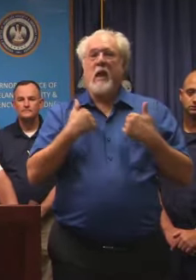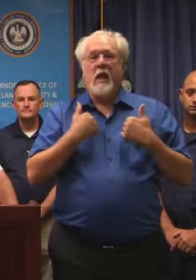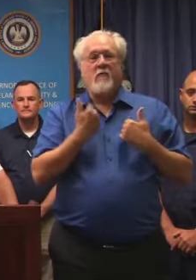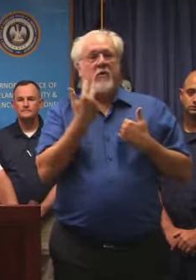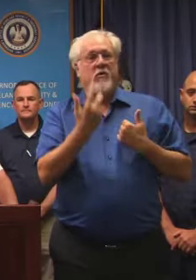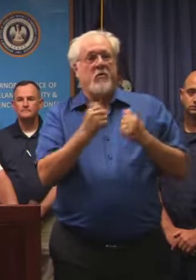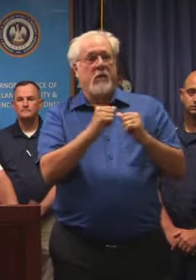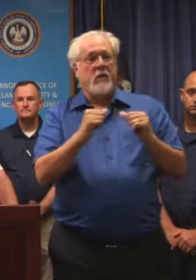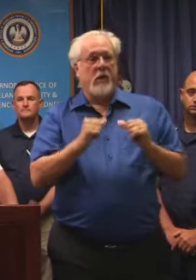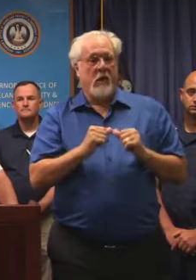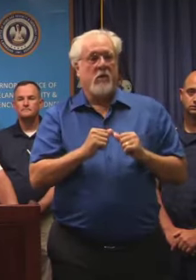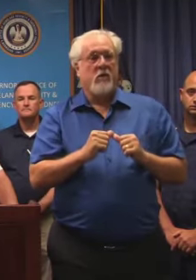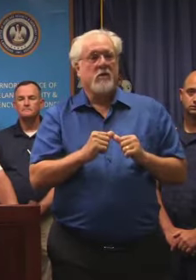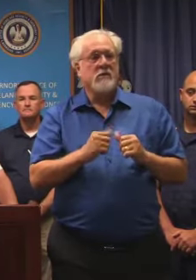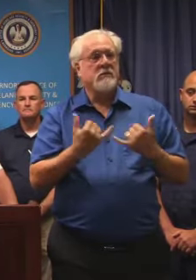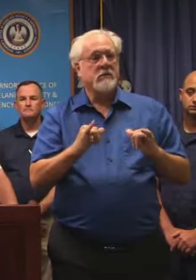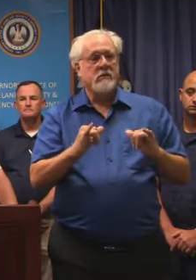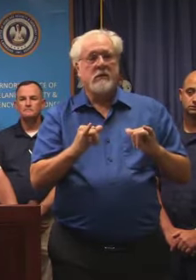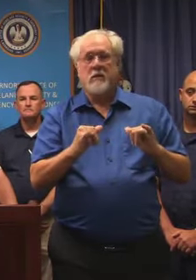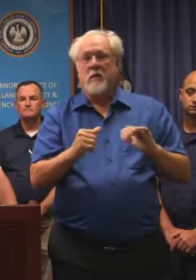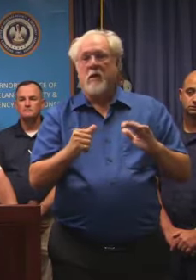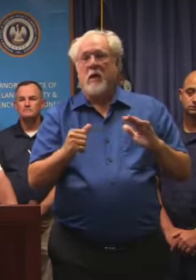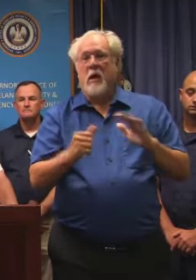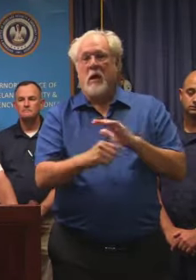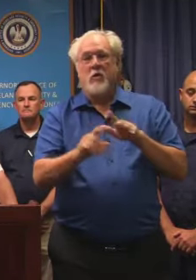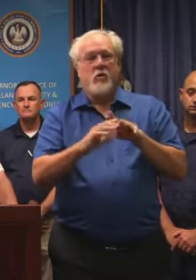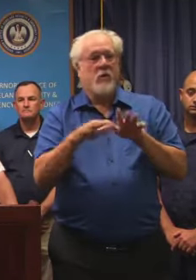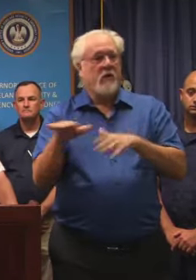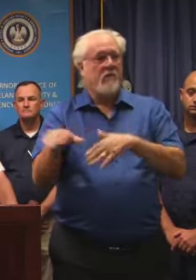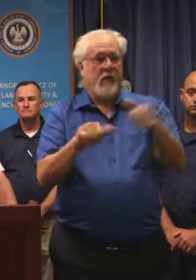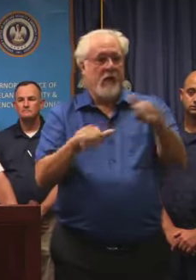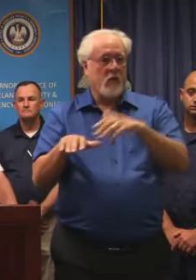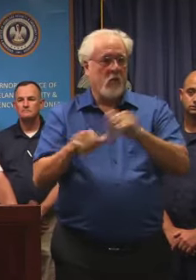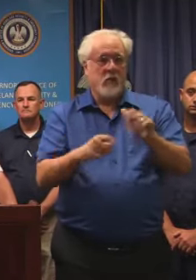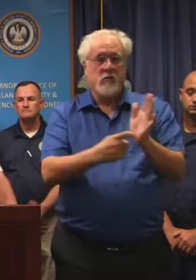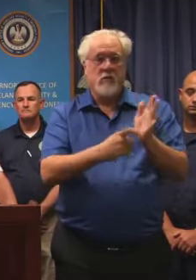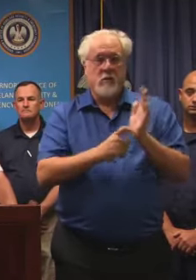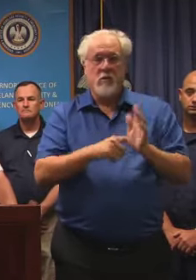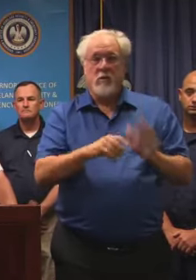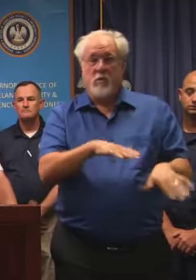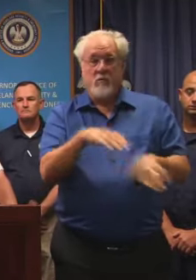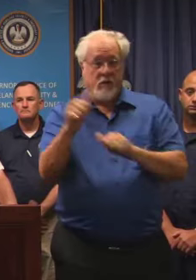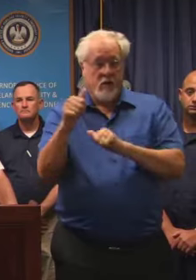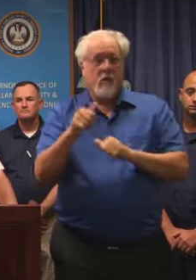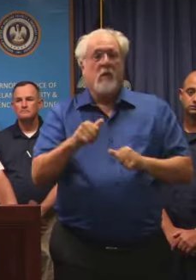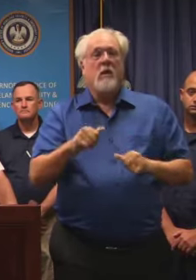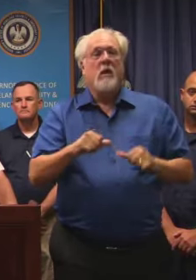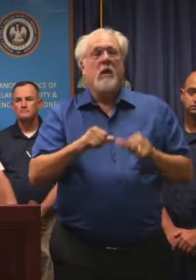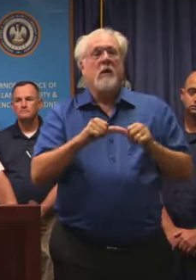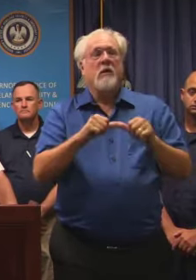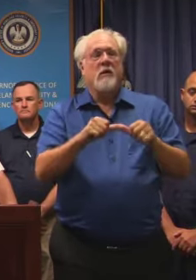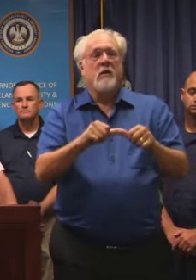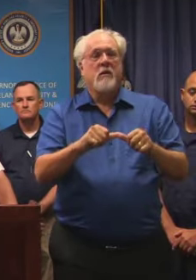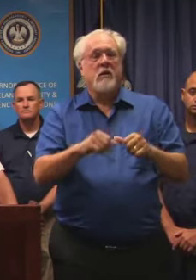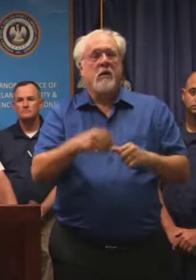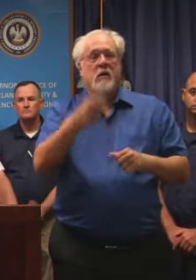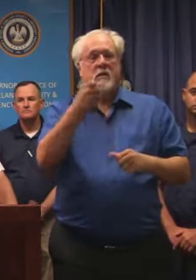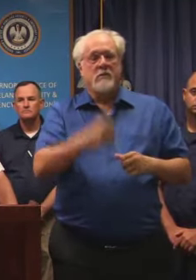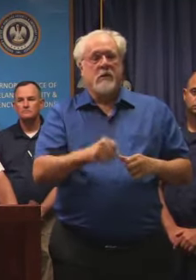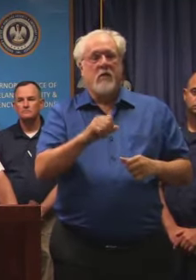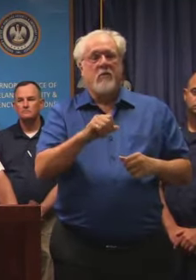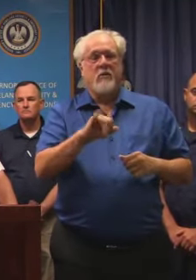3 areas of the state that remain under evacuation. We have a mandatory evacuation that continues south